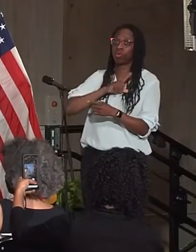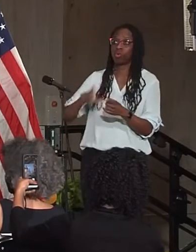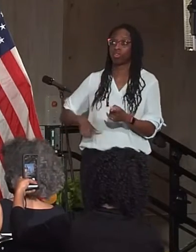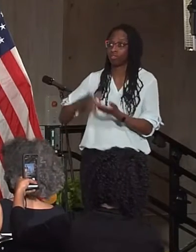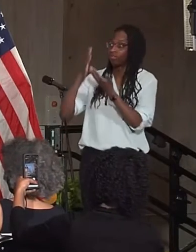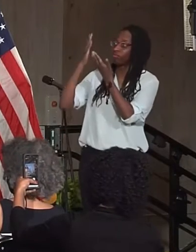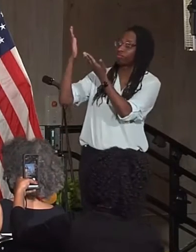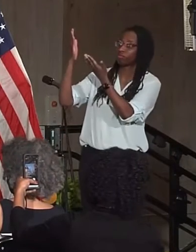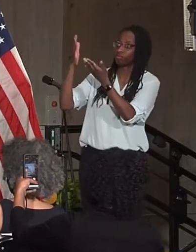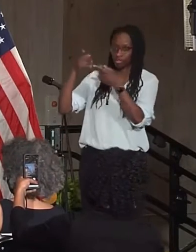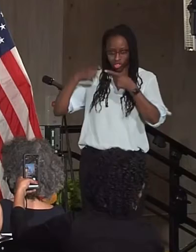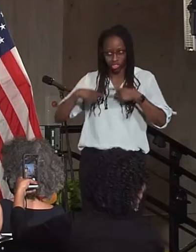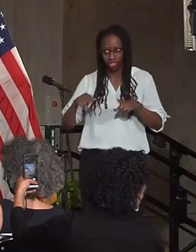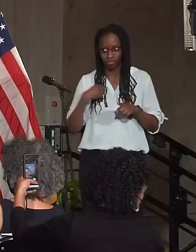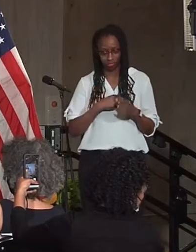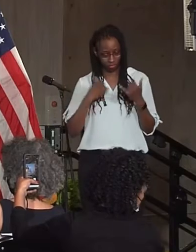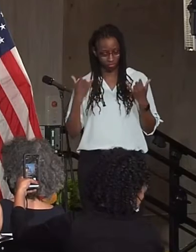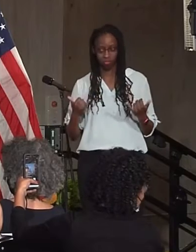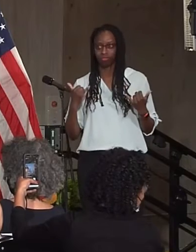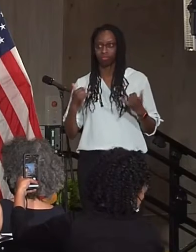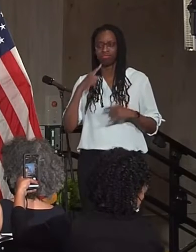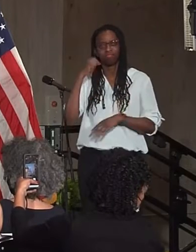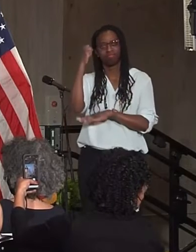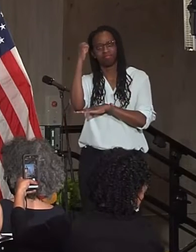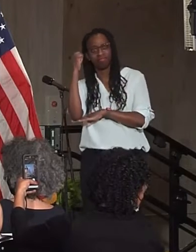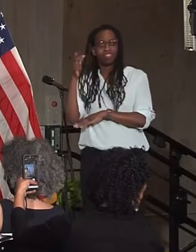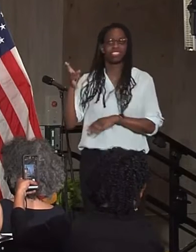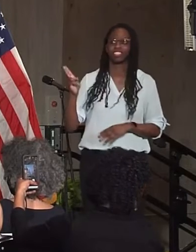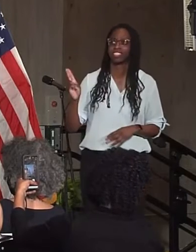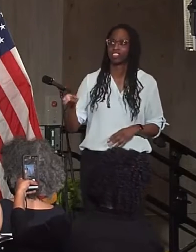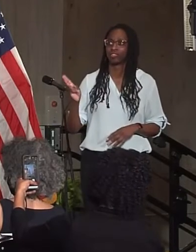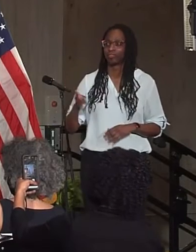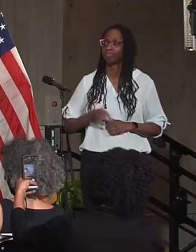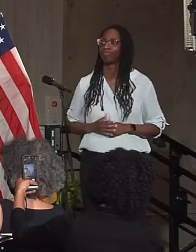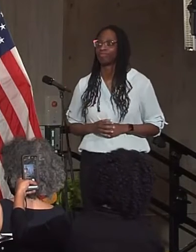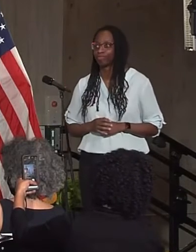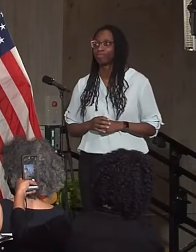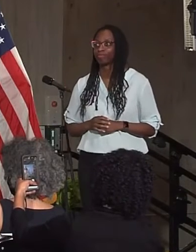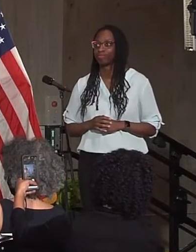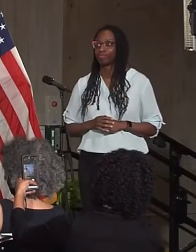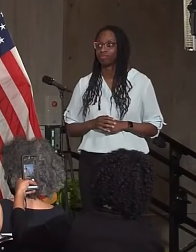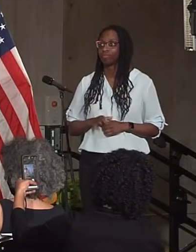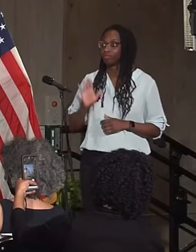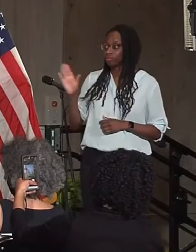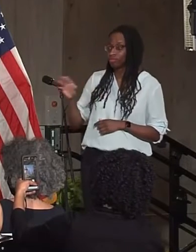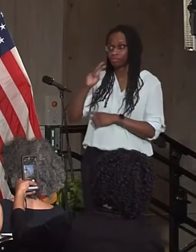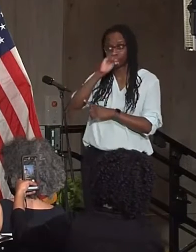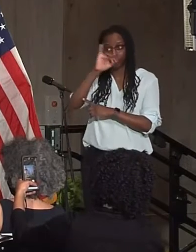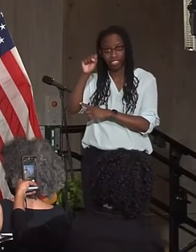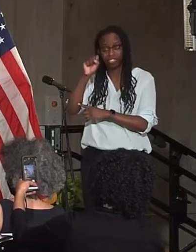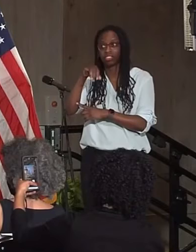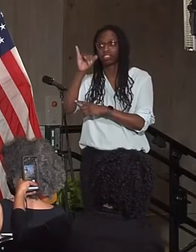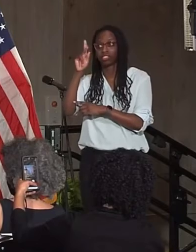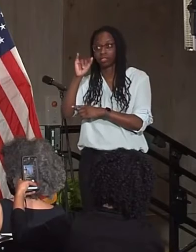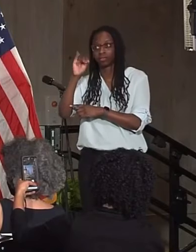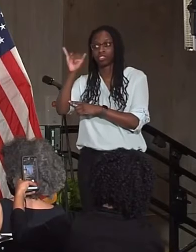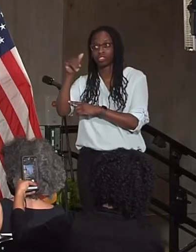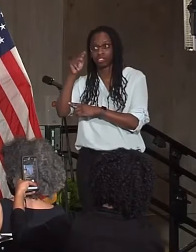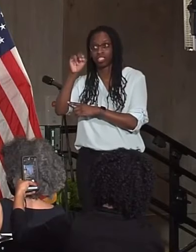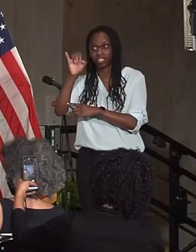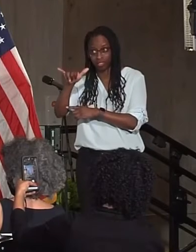bless all of the work that will come forth from this Janey administration. So in the words of